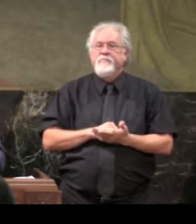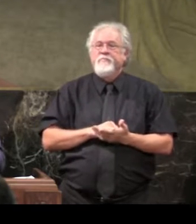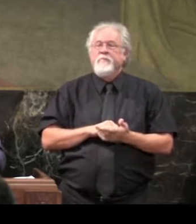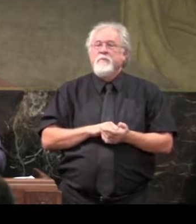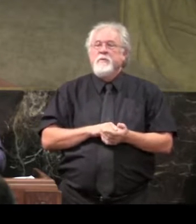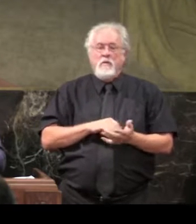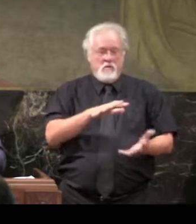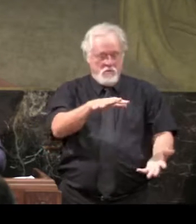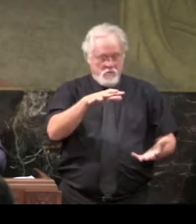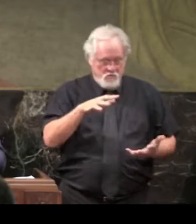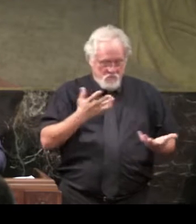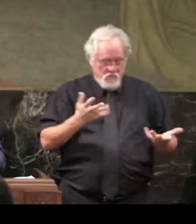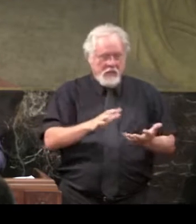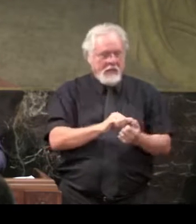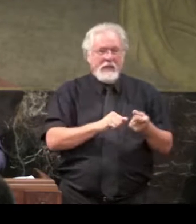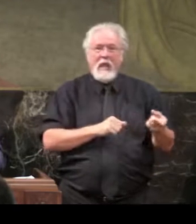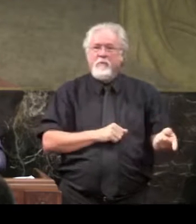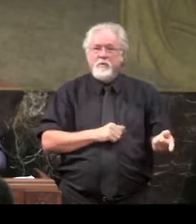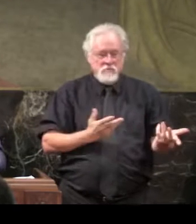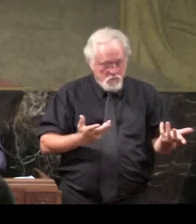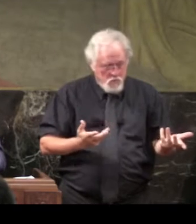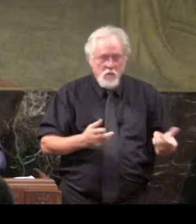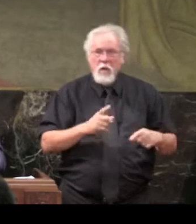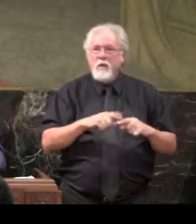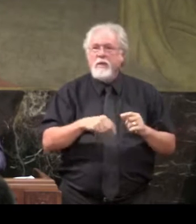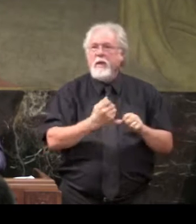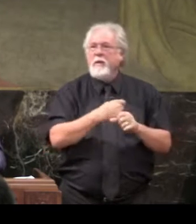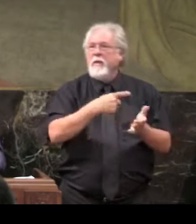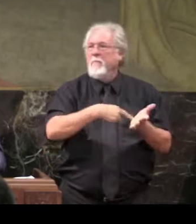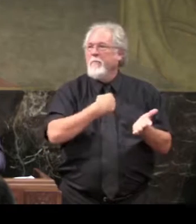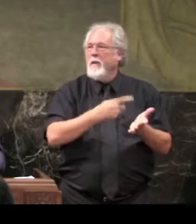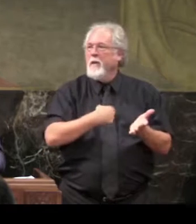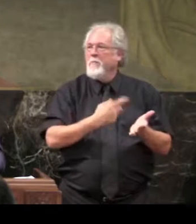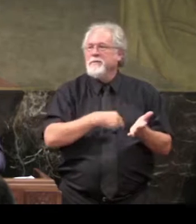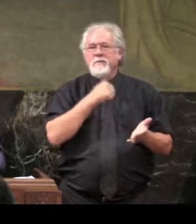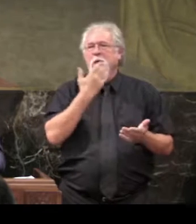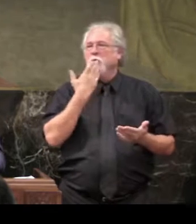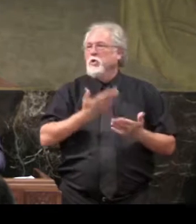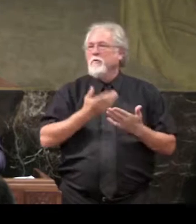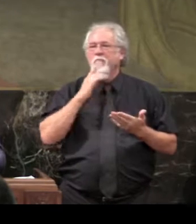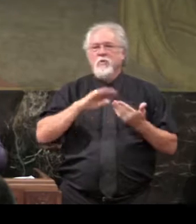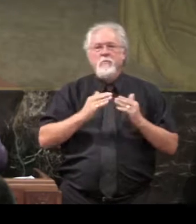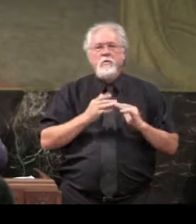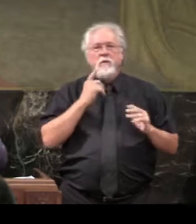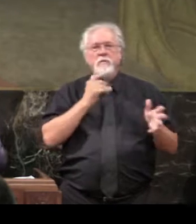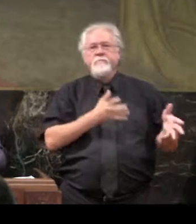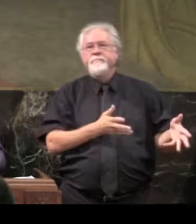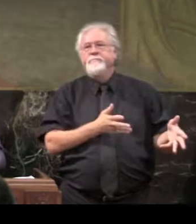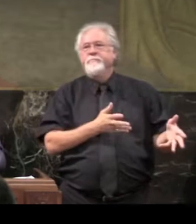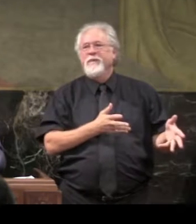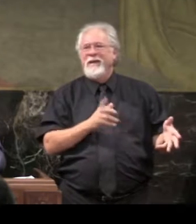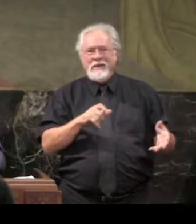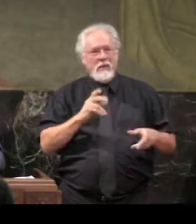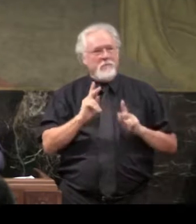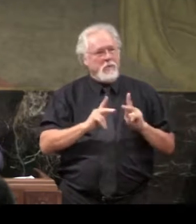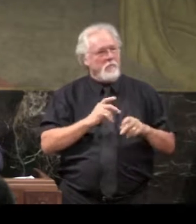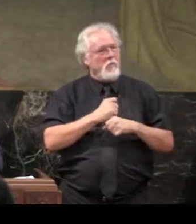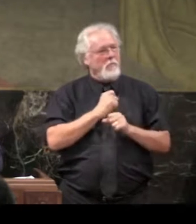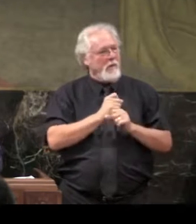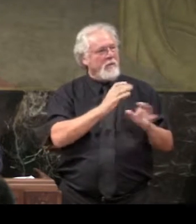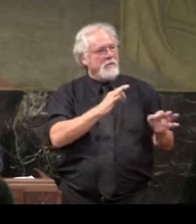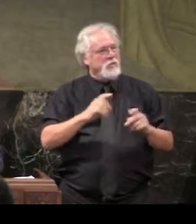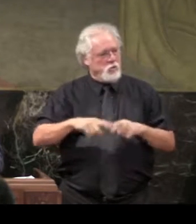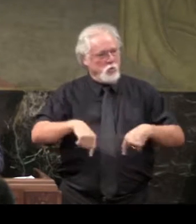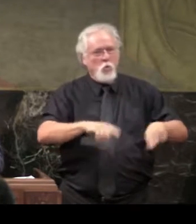entity back and won't be getting the payments on that. And it's not good for the community either, because we need people making a decision